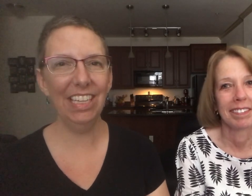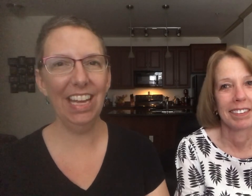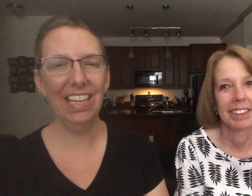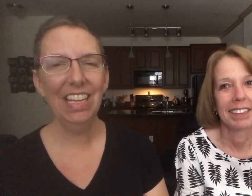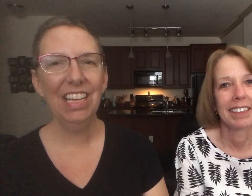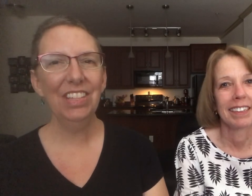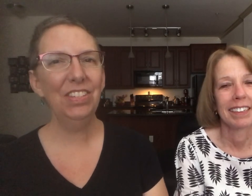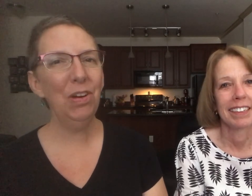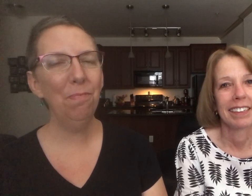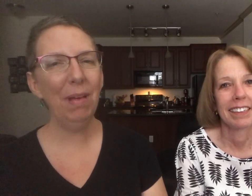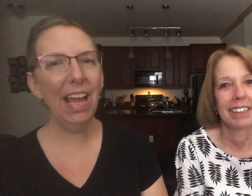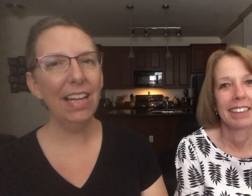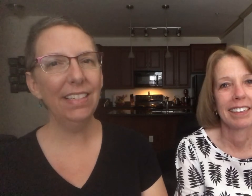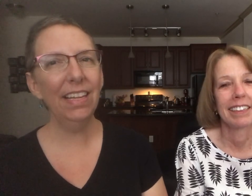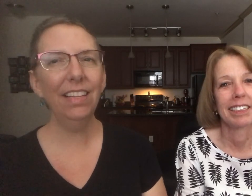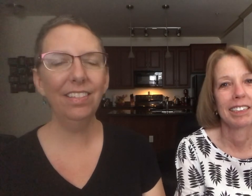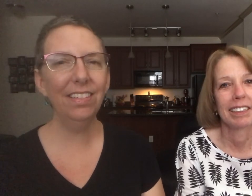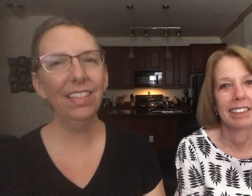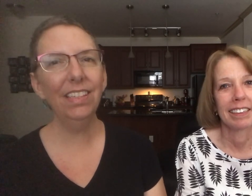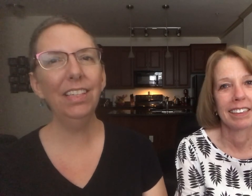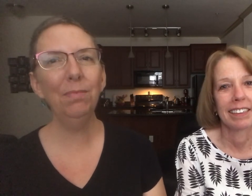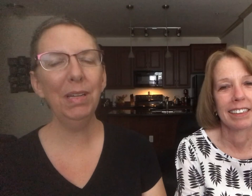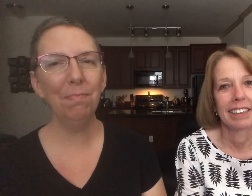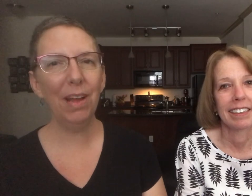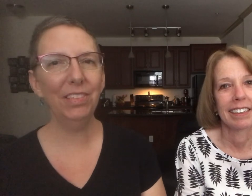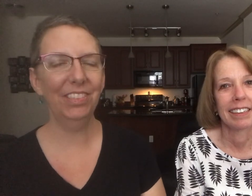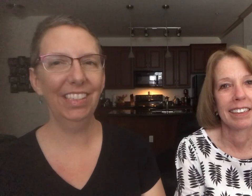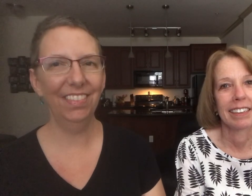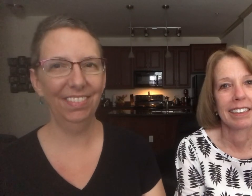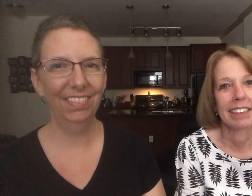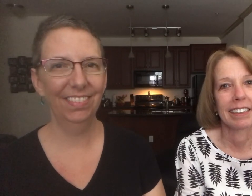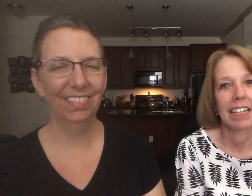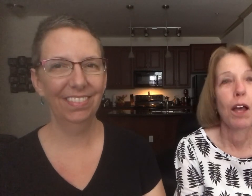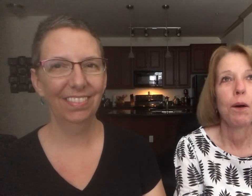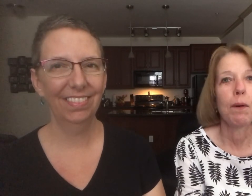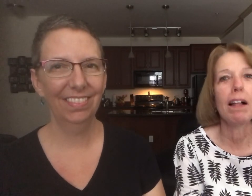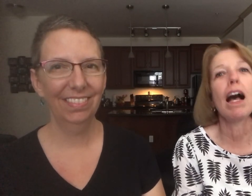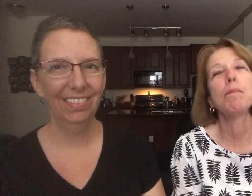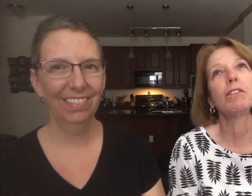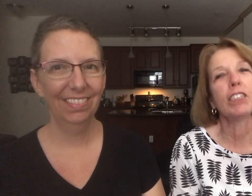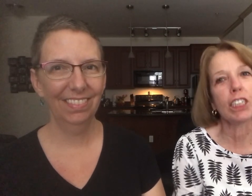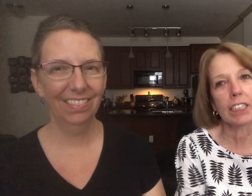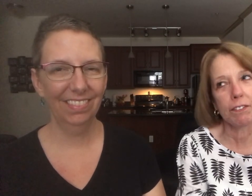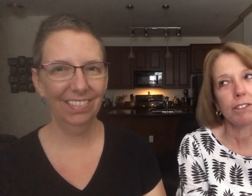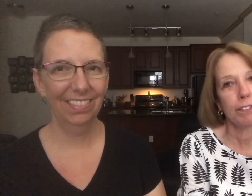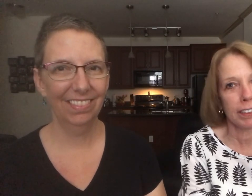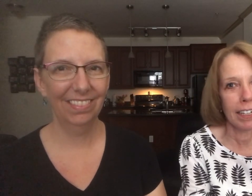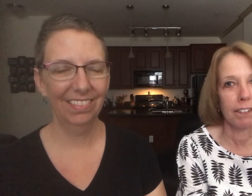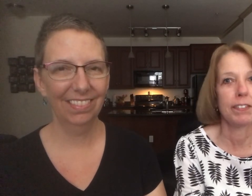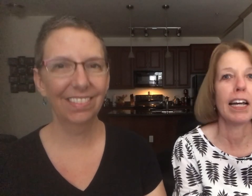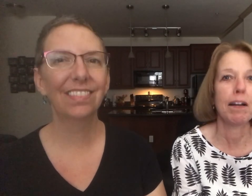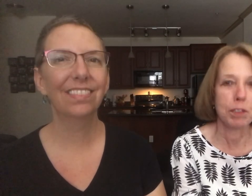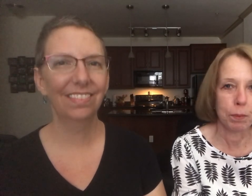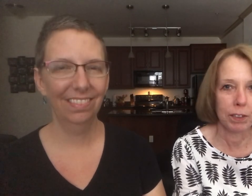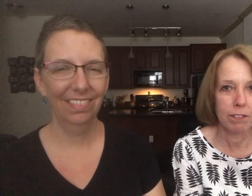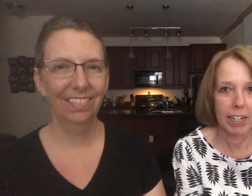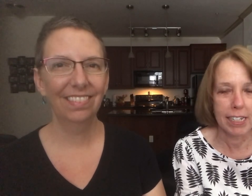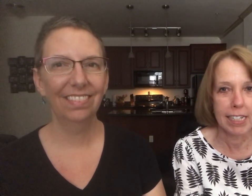today. So, Pat, tell us just a little bit about yourself. Well, I'm originally from Philadelphia. I was born and raised